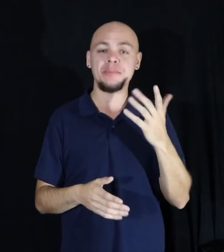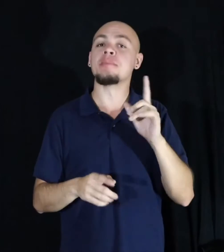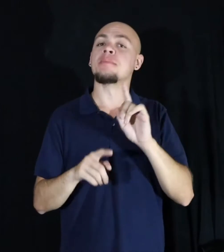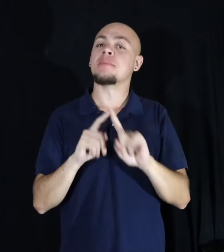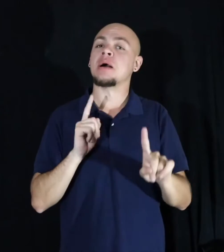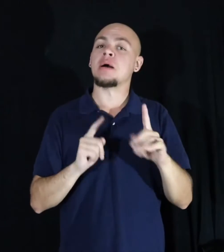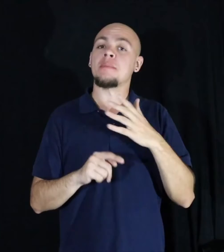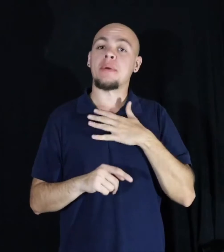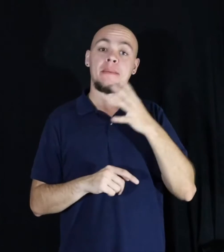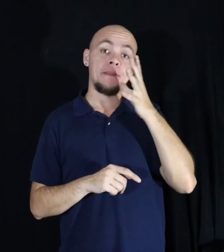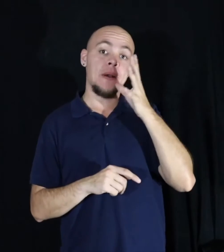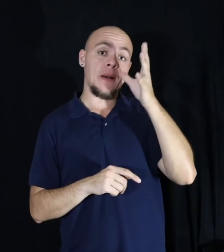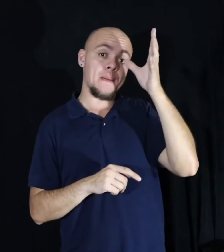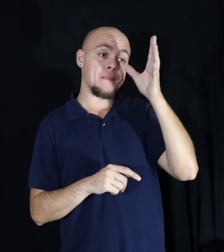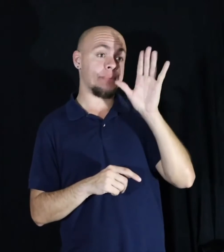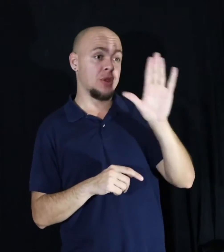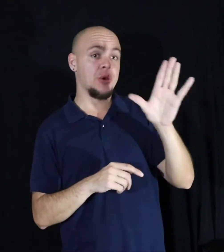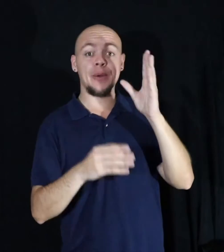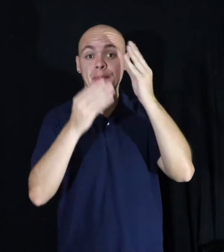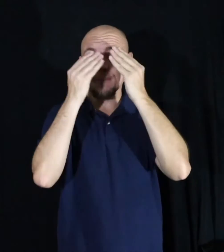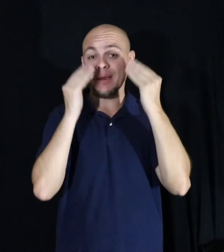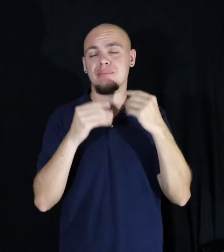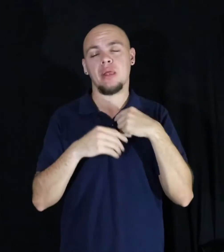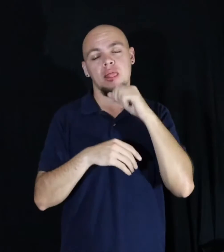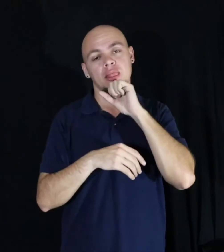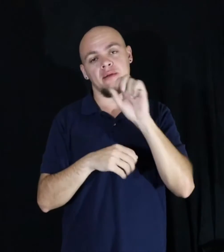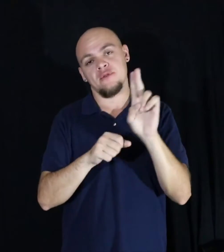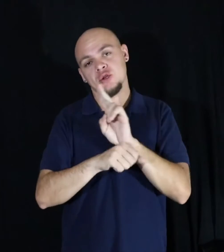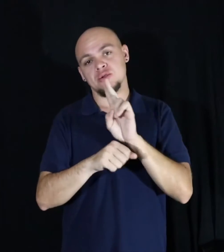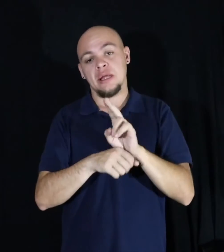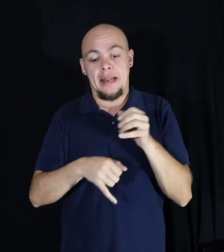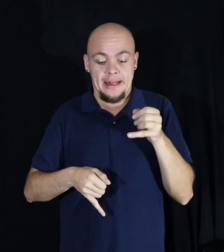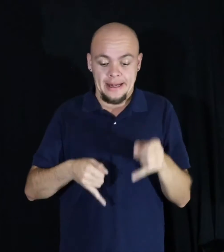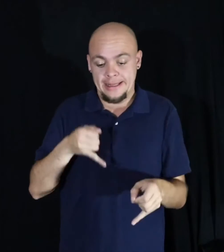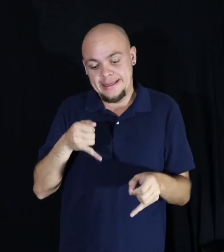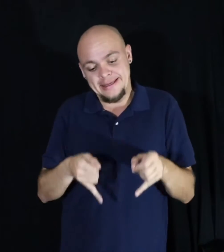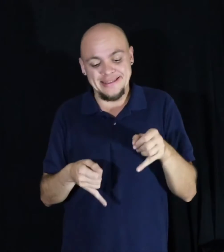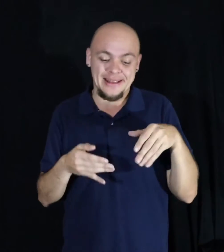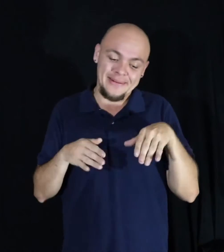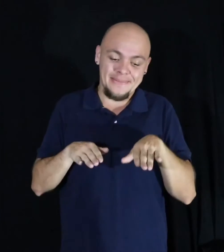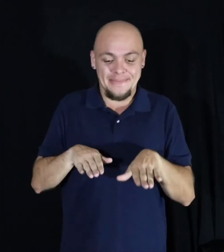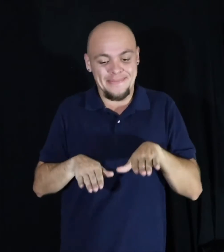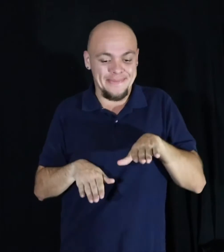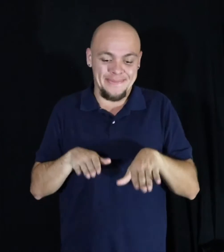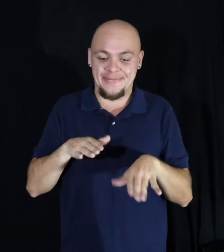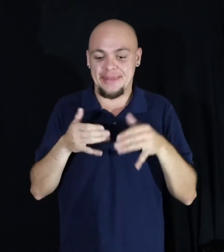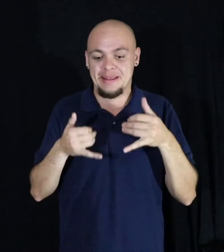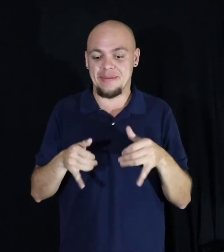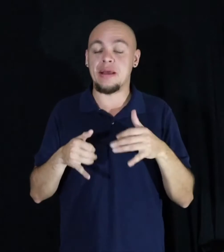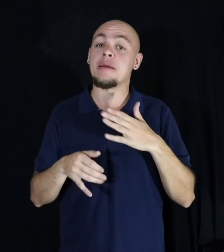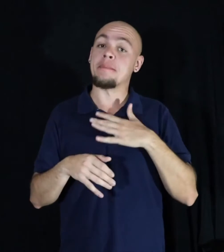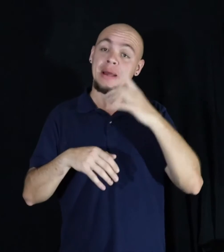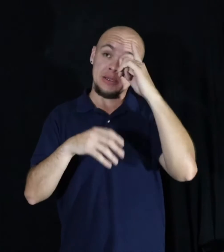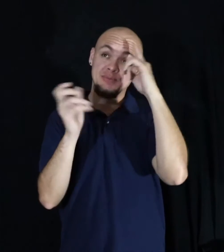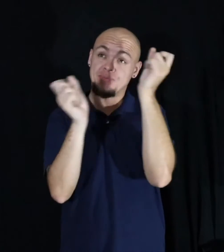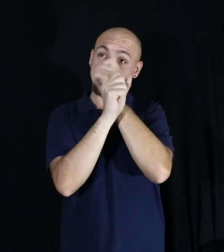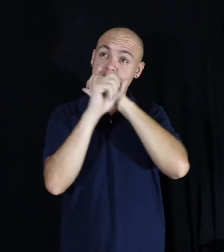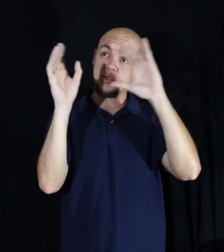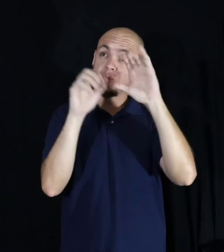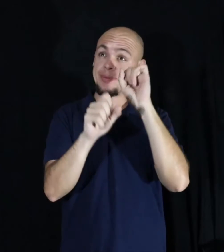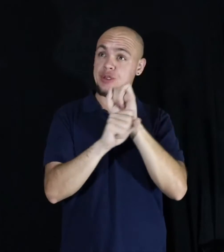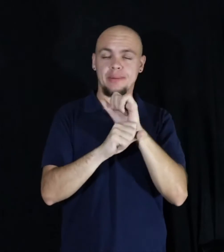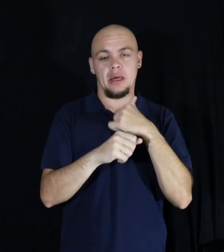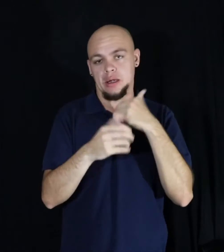on my mom's makeup, putting her high heels on, and I always imagined myself having my dream job. I didn't know what it was going to